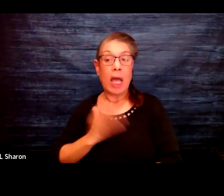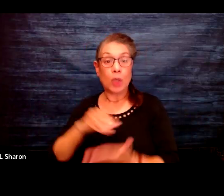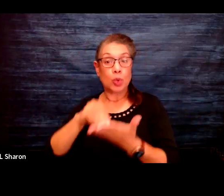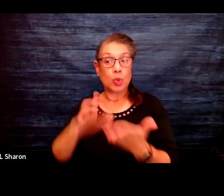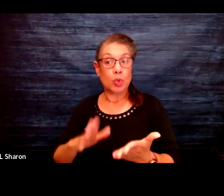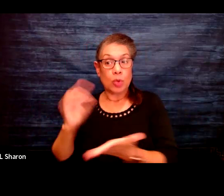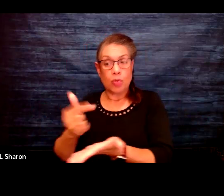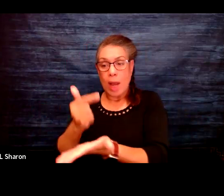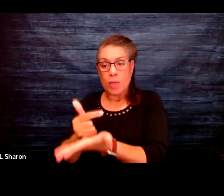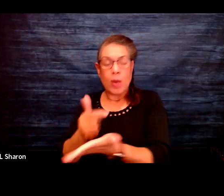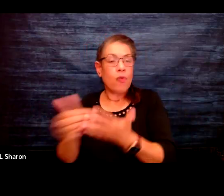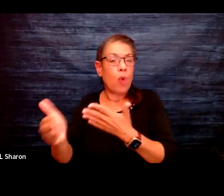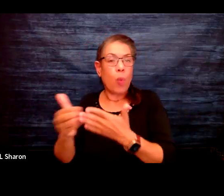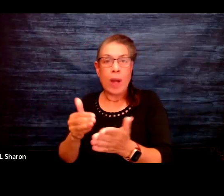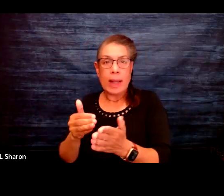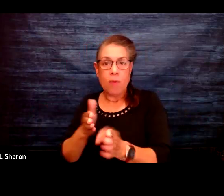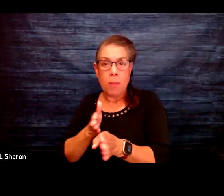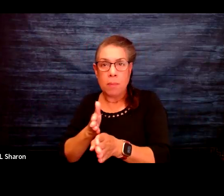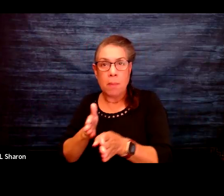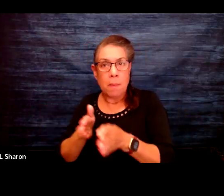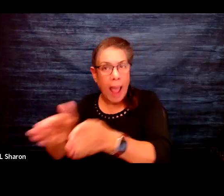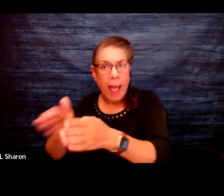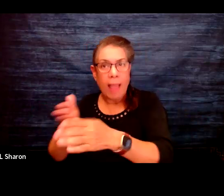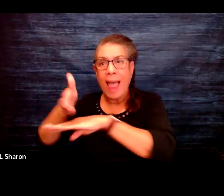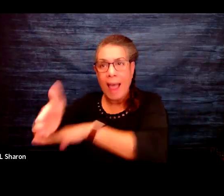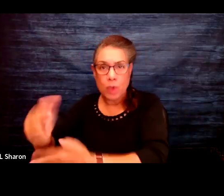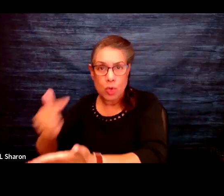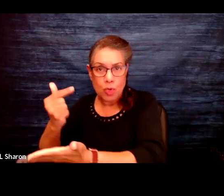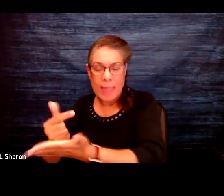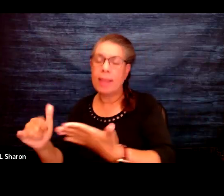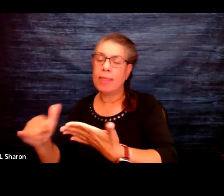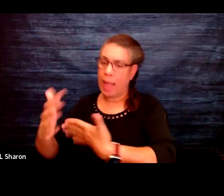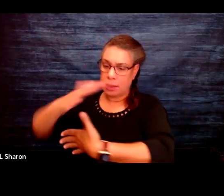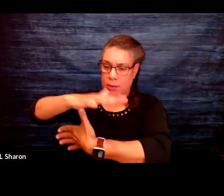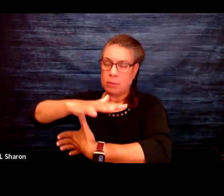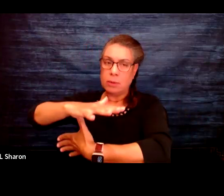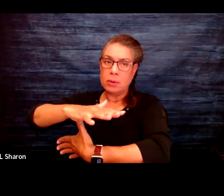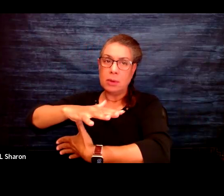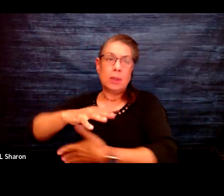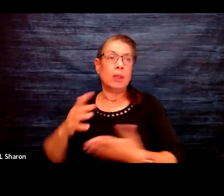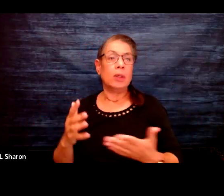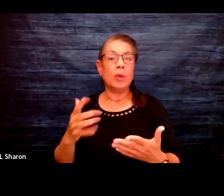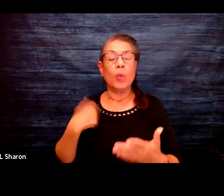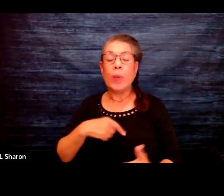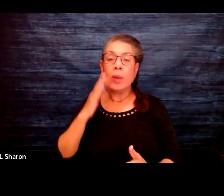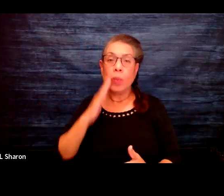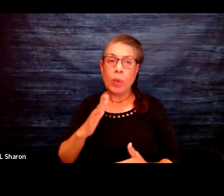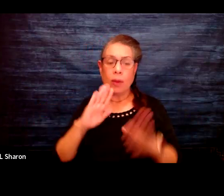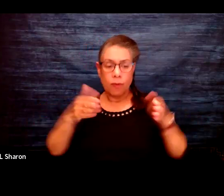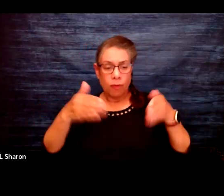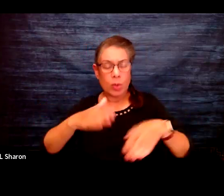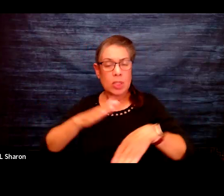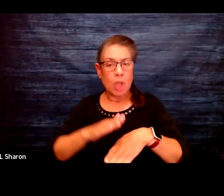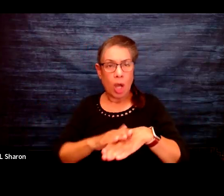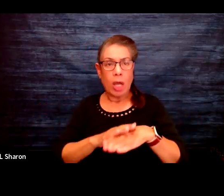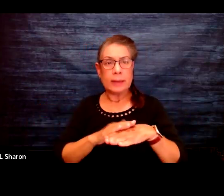prepared for whatever path they choose after graduation remains a top priority. We will continue to concentrate our efforts on